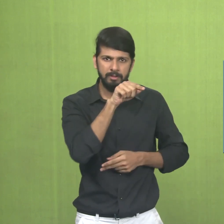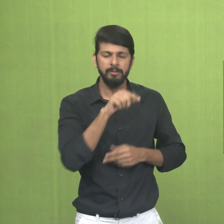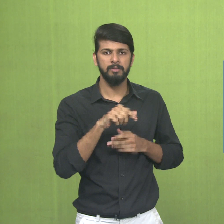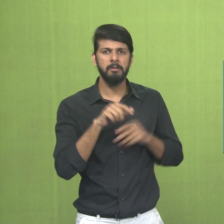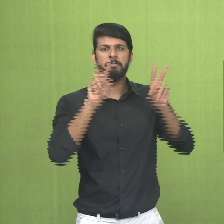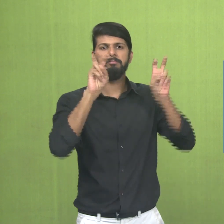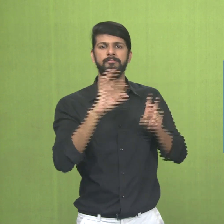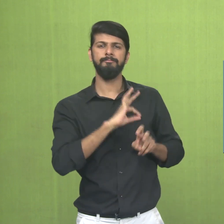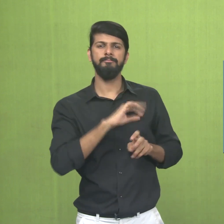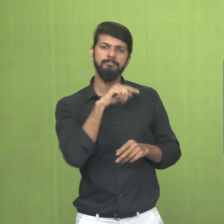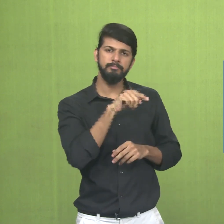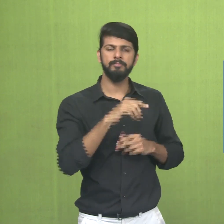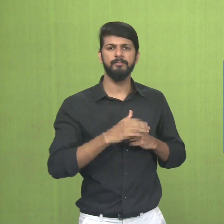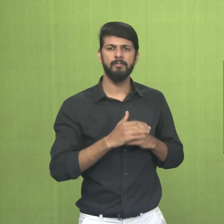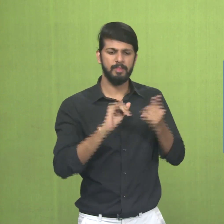include first